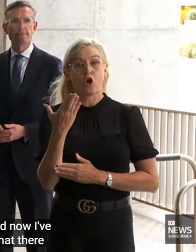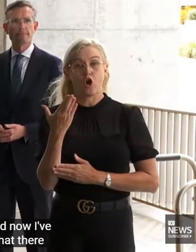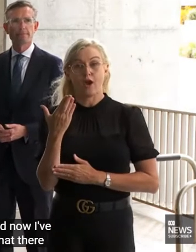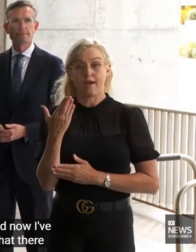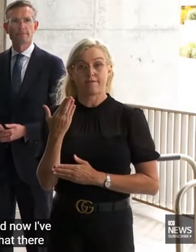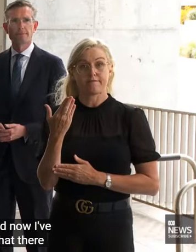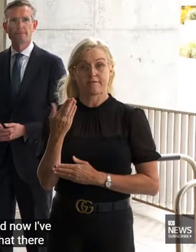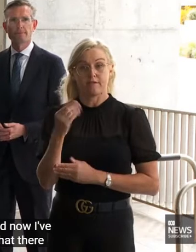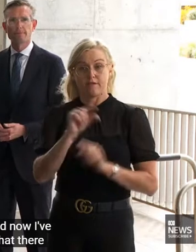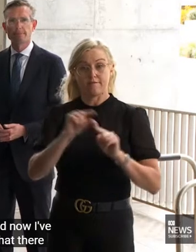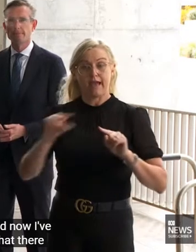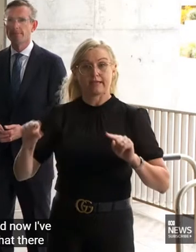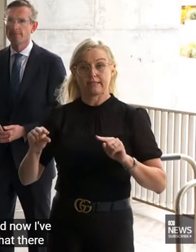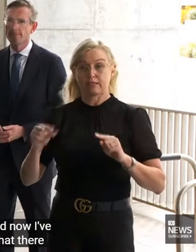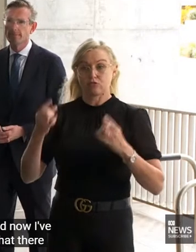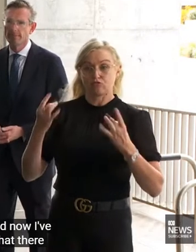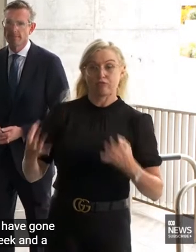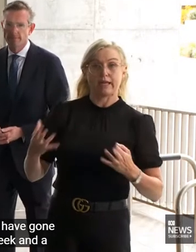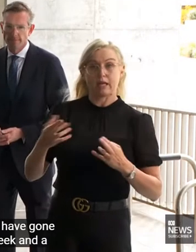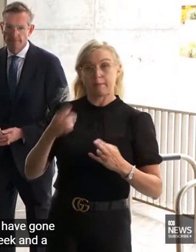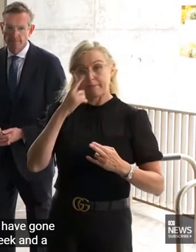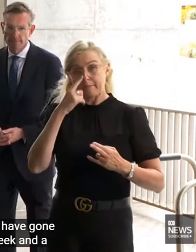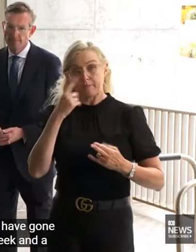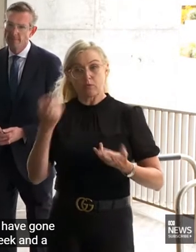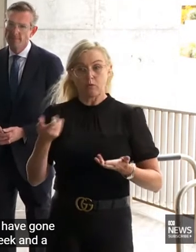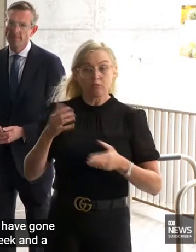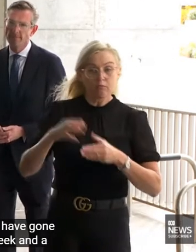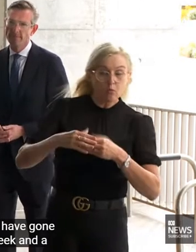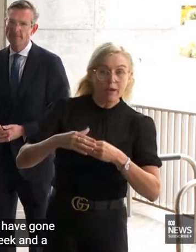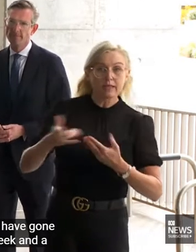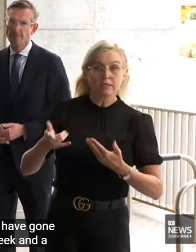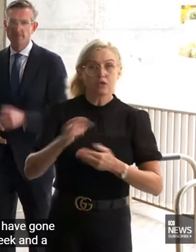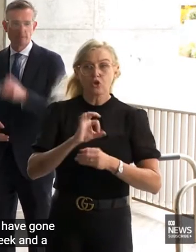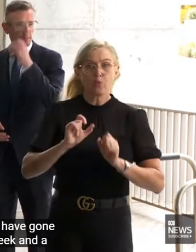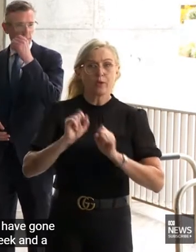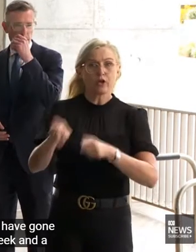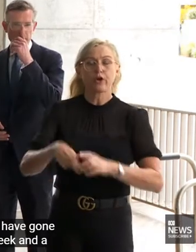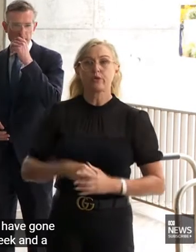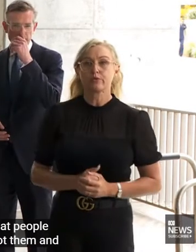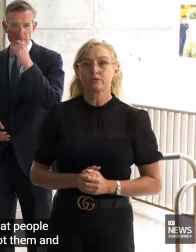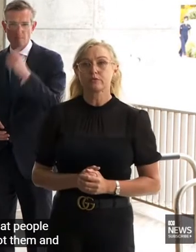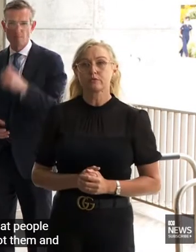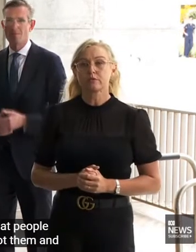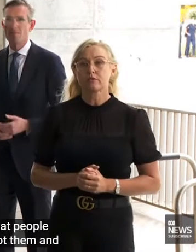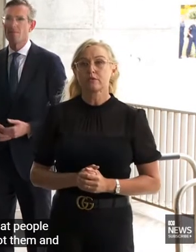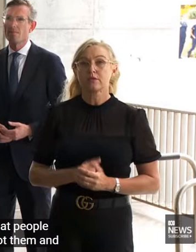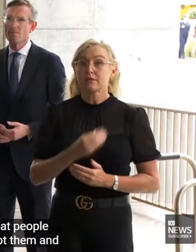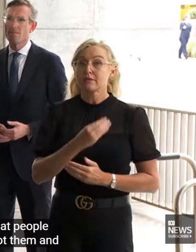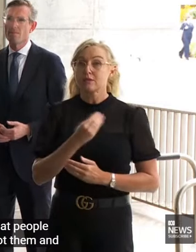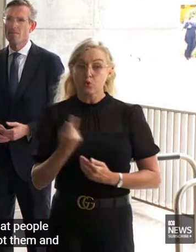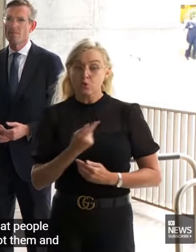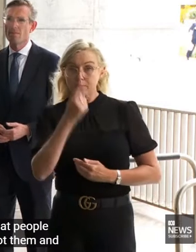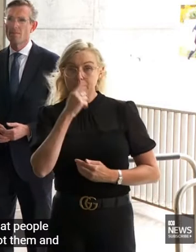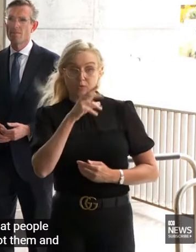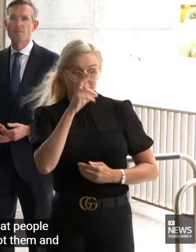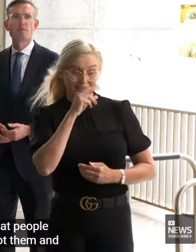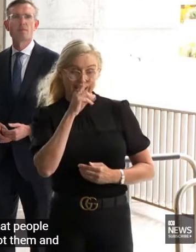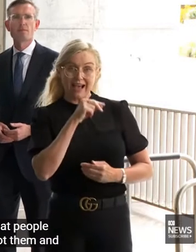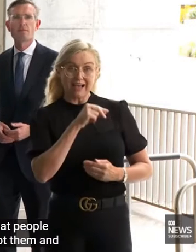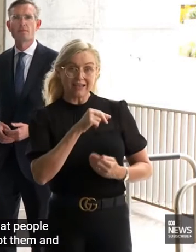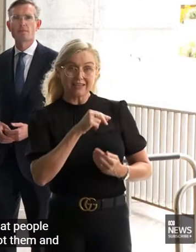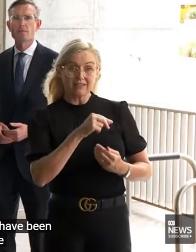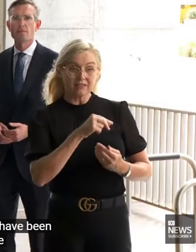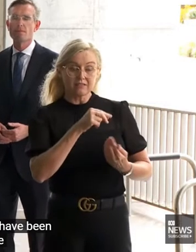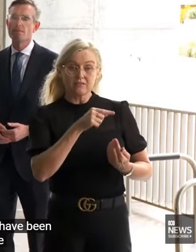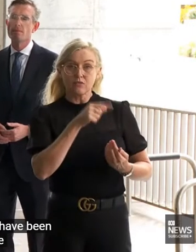wanting in the last week and a bit, and that means that people could have gone and got them, and some of those would have been young people who did opt early